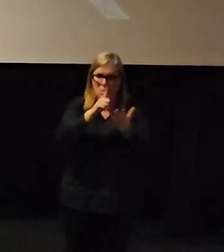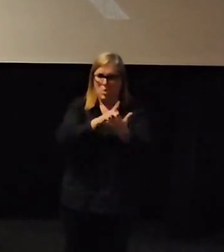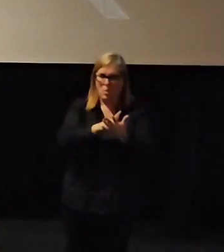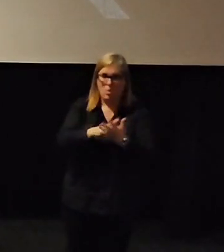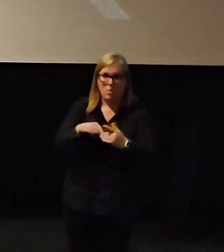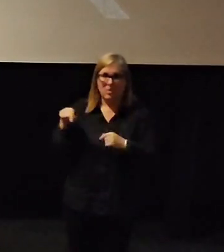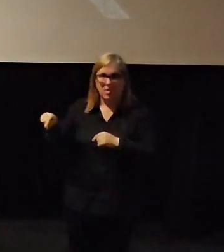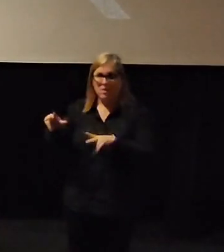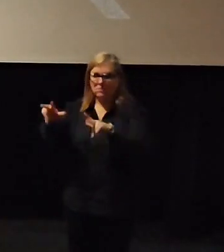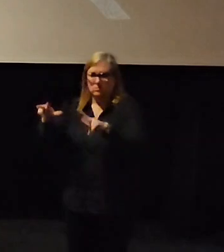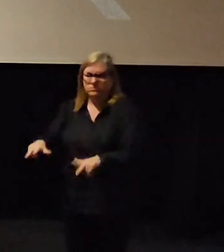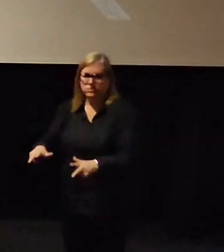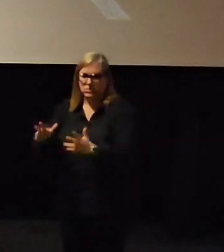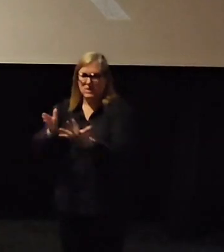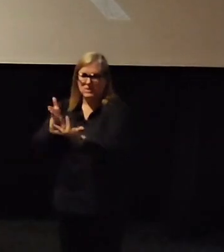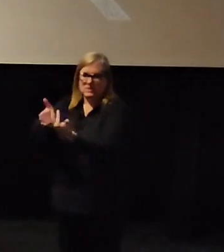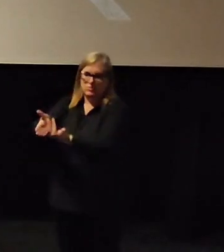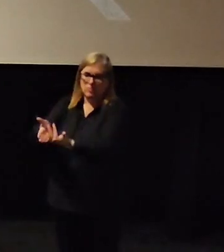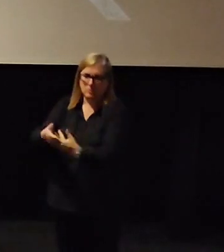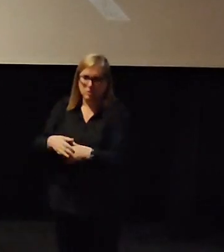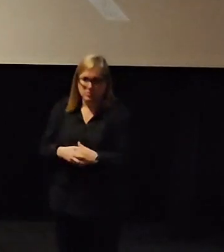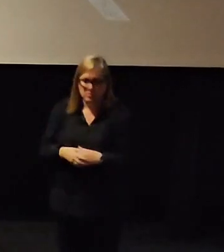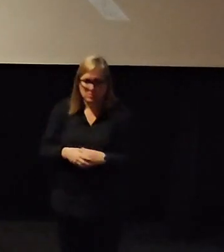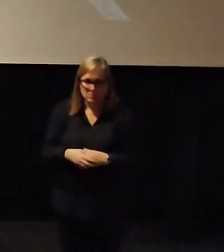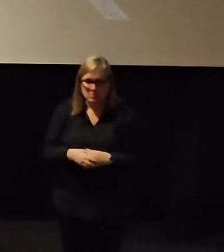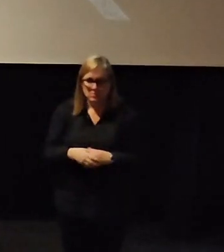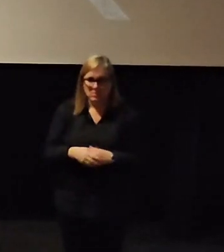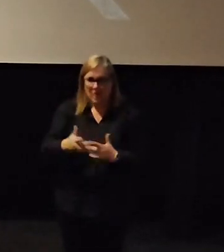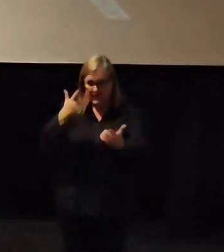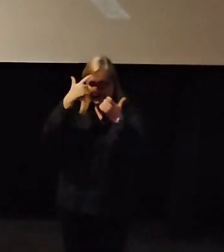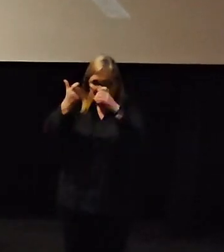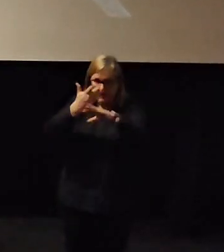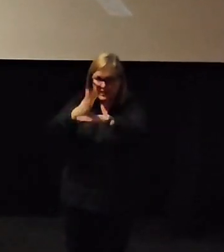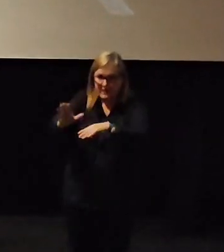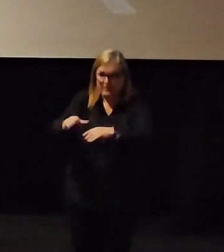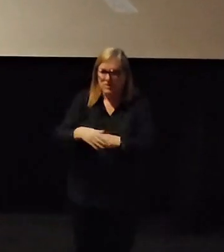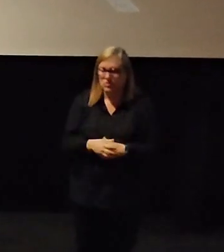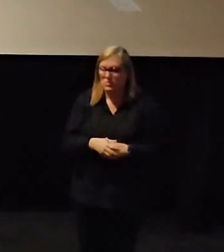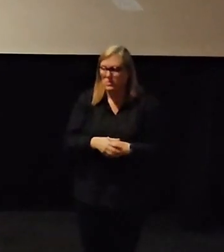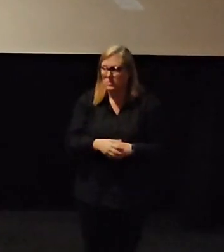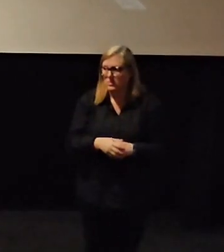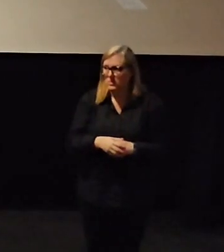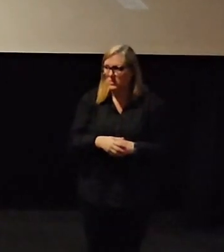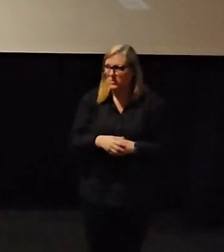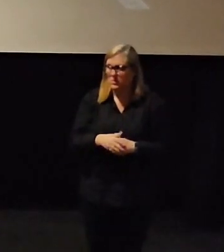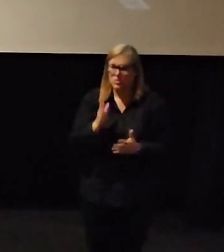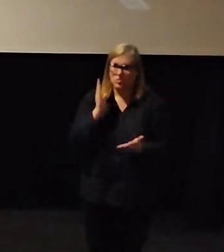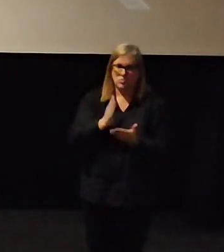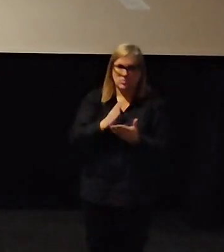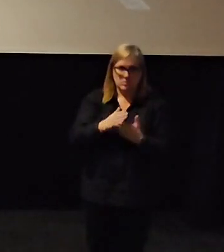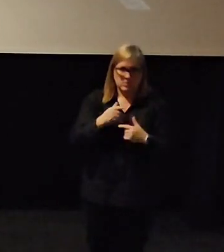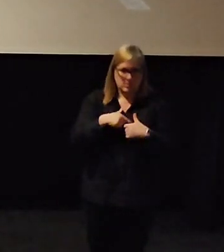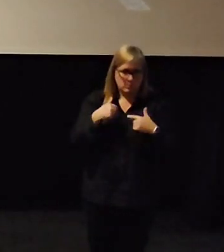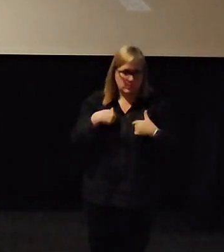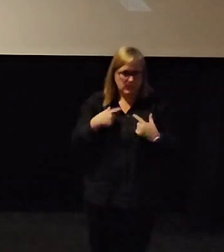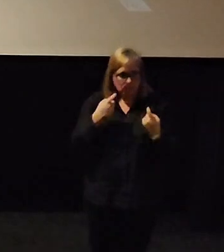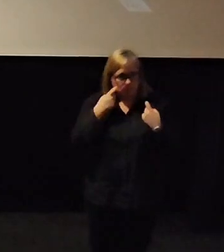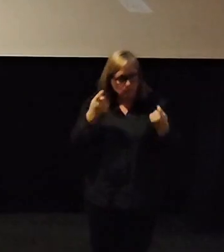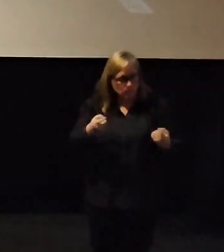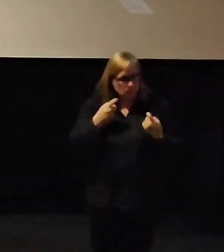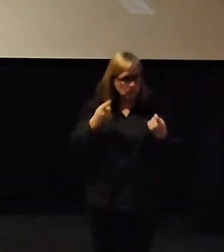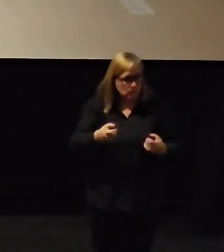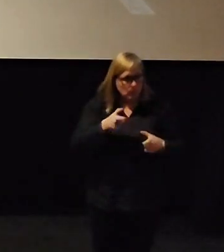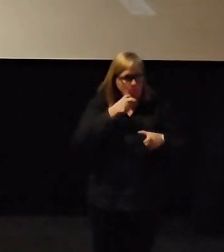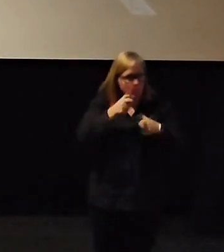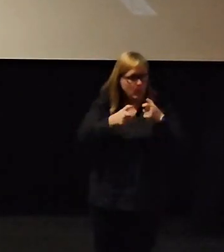valorized as disruption and innovation. And we really need to watch those words and